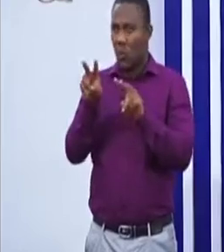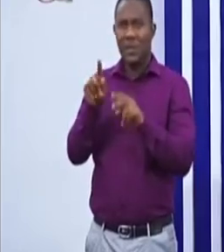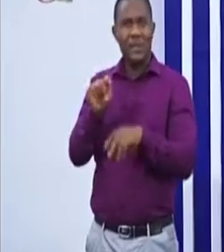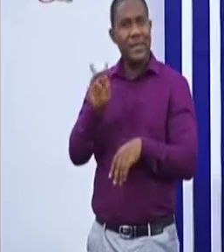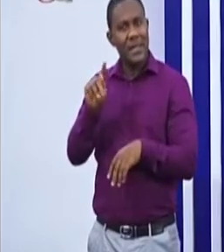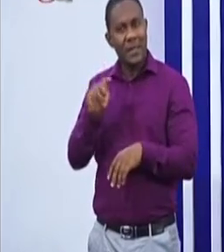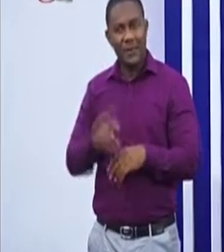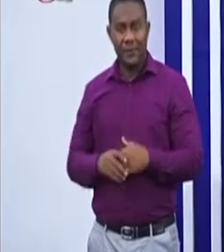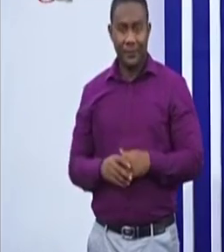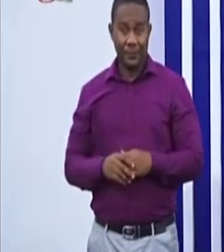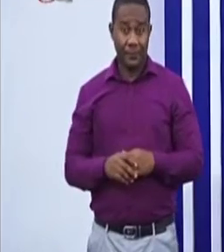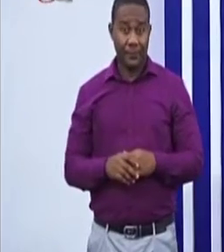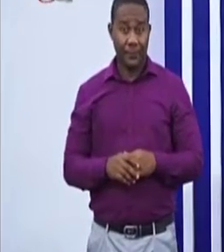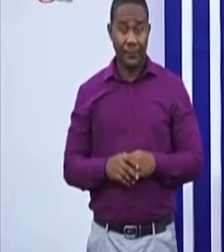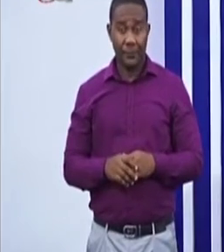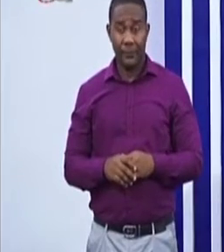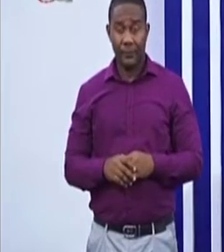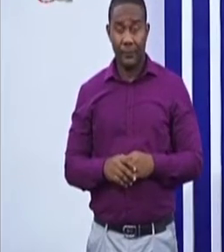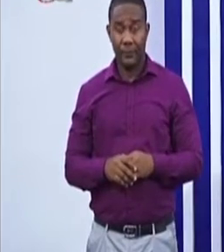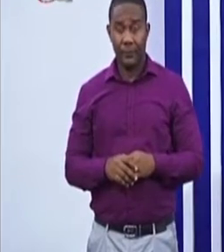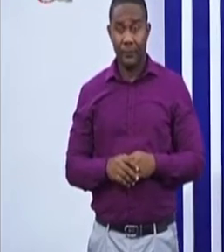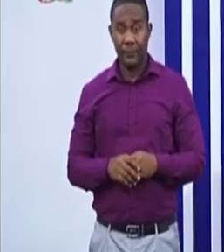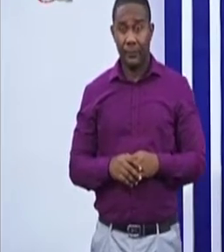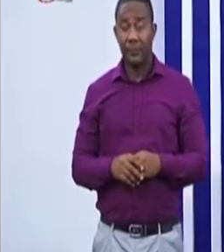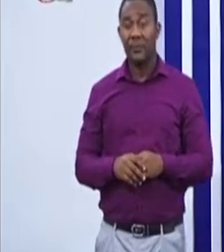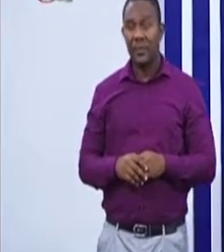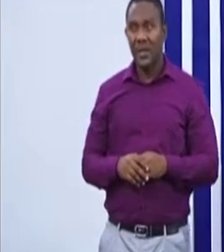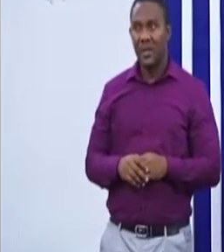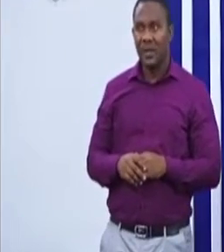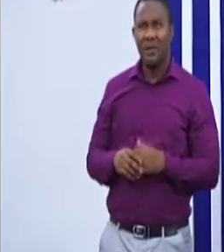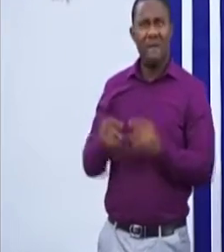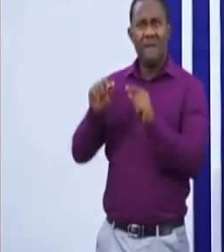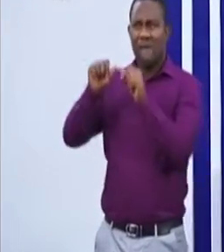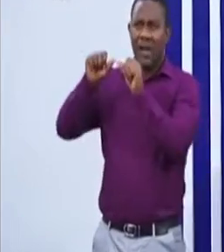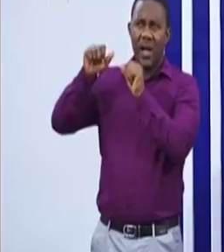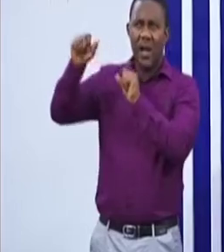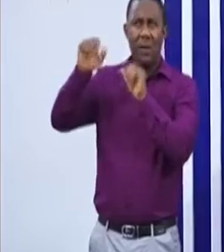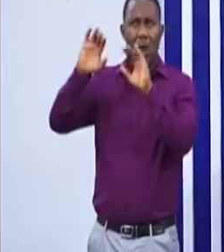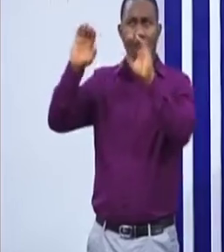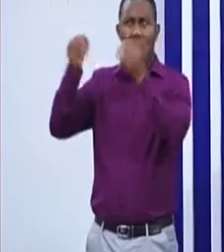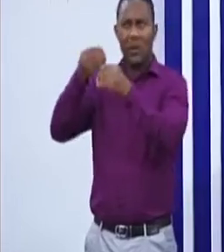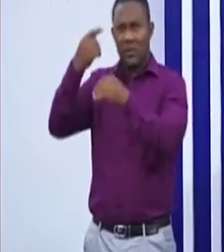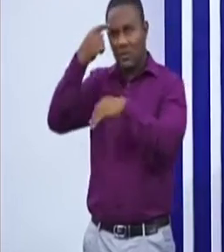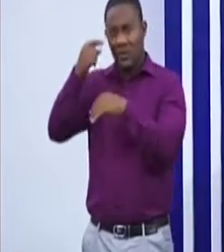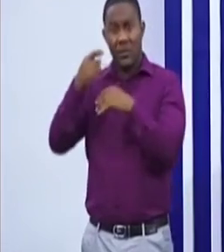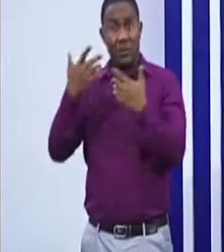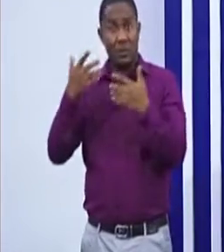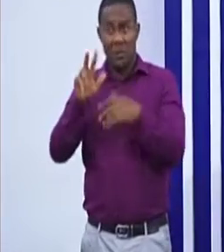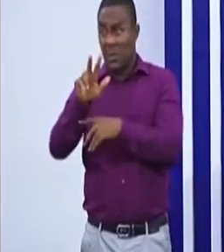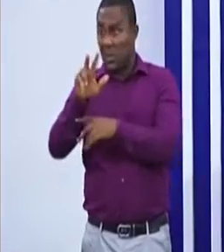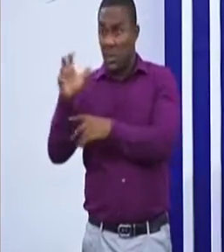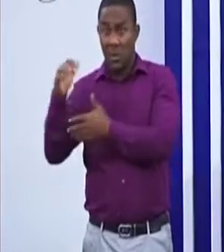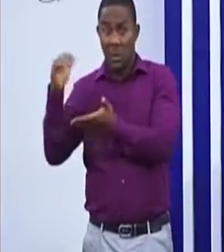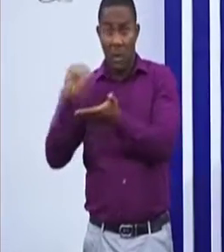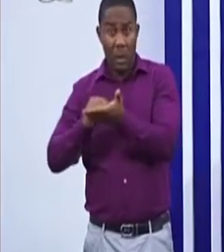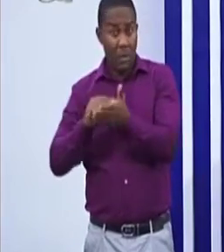also working to establish virtual offices for some 300,000 public sector